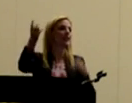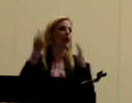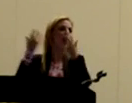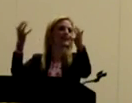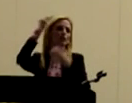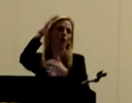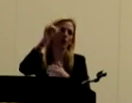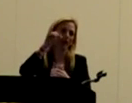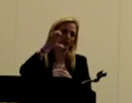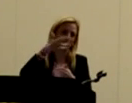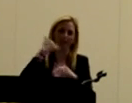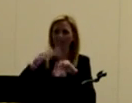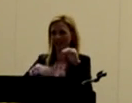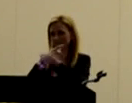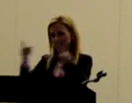The oldest ones here in the audience know who they were talking about, right?